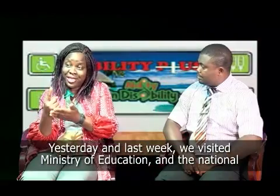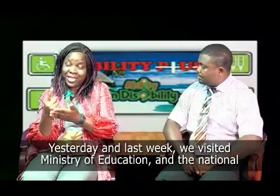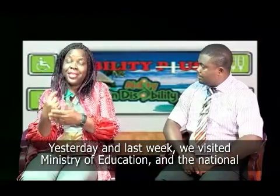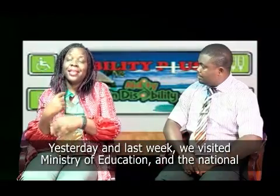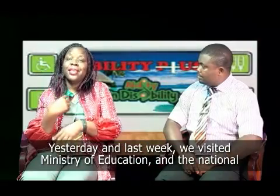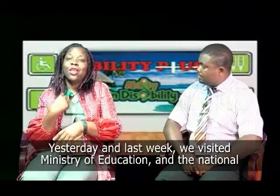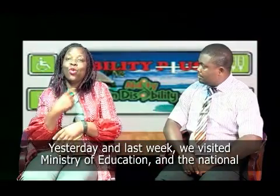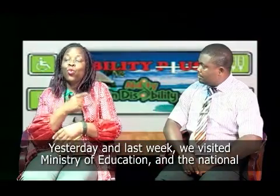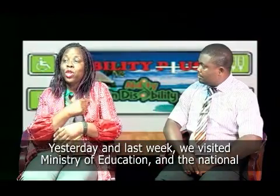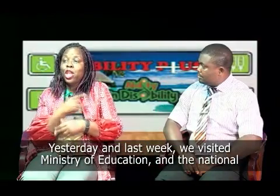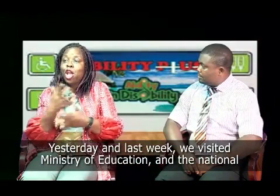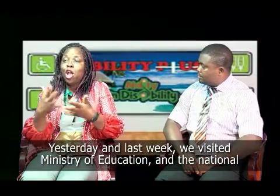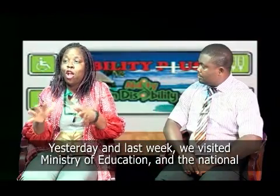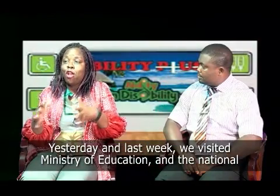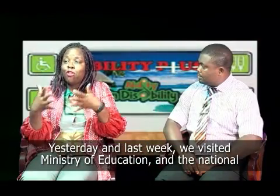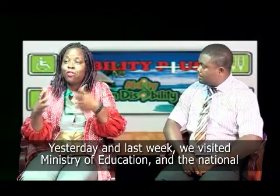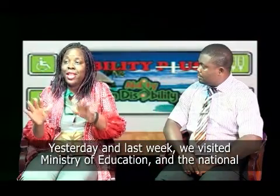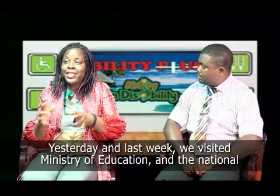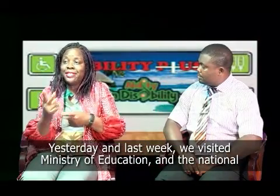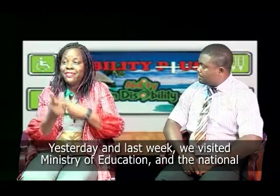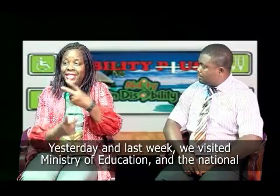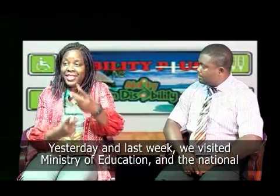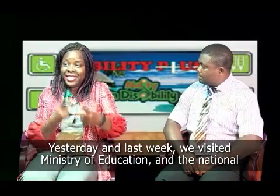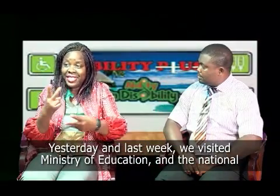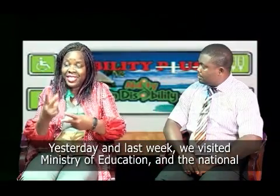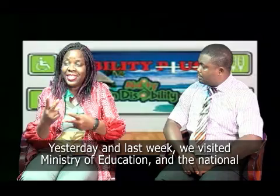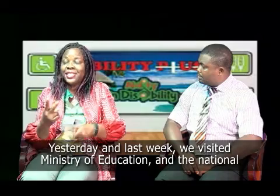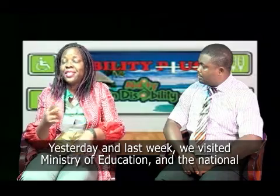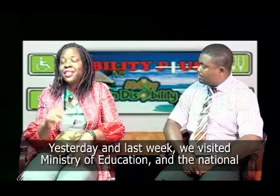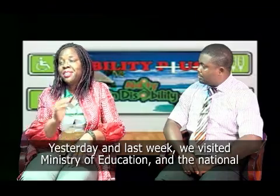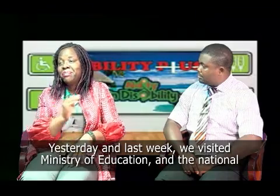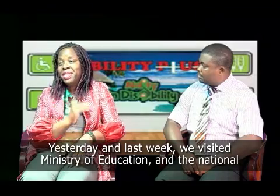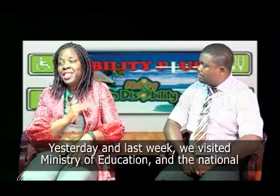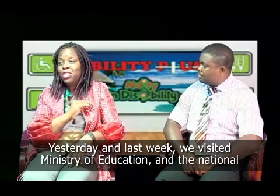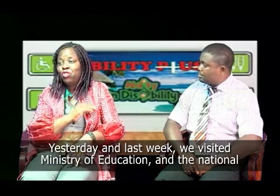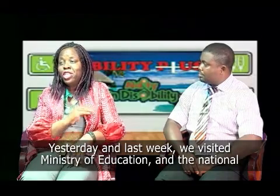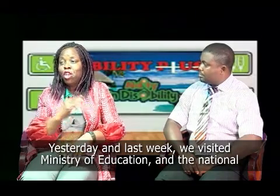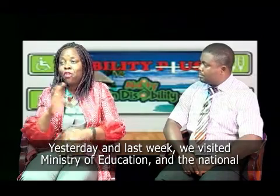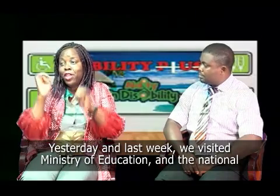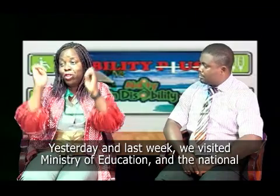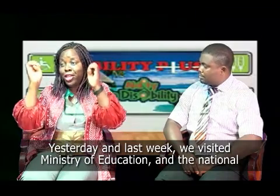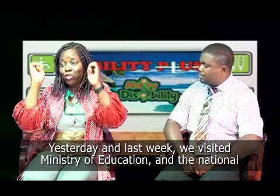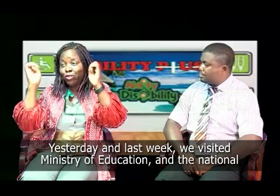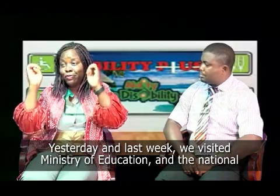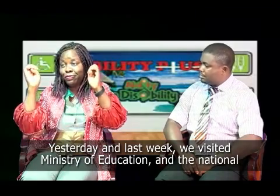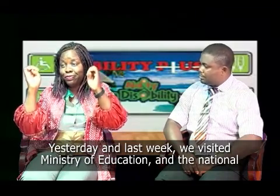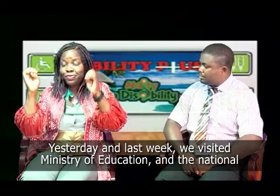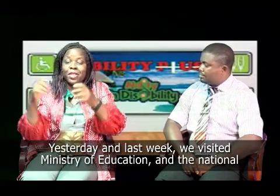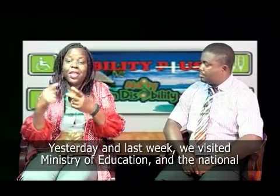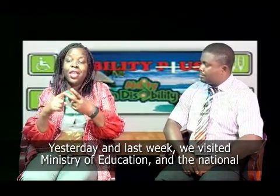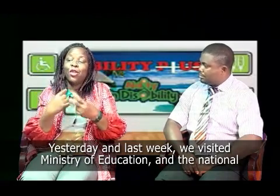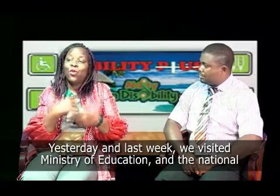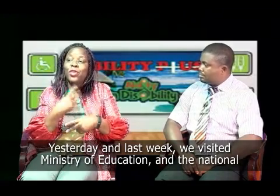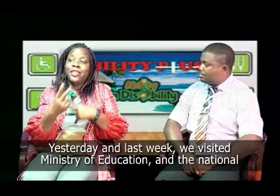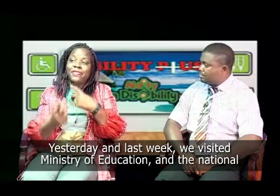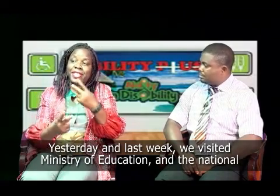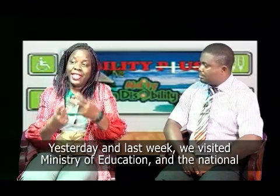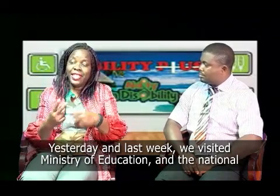Yesterday and last week, we visited the Ministry of Education.